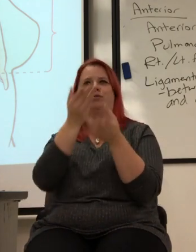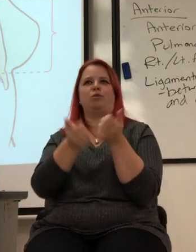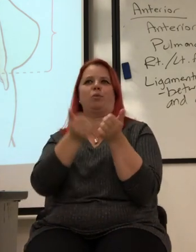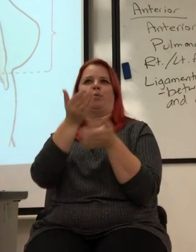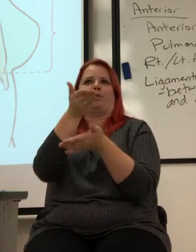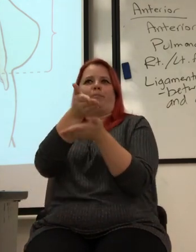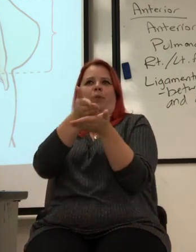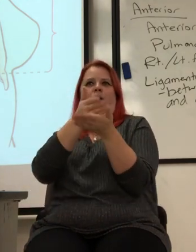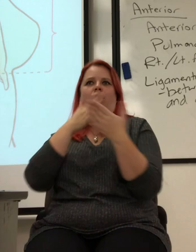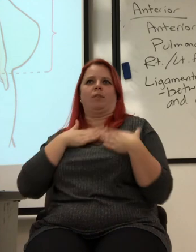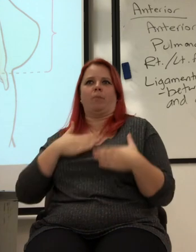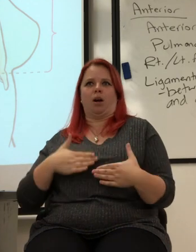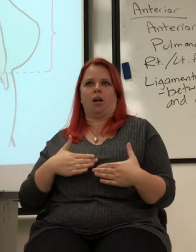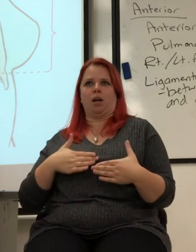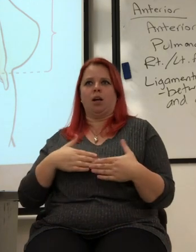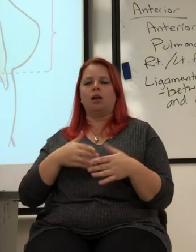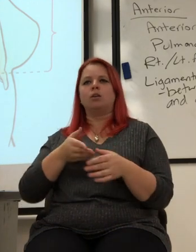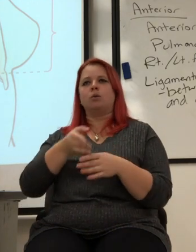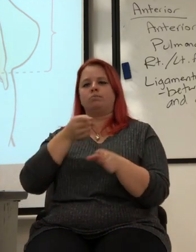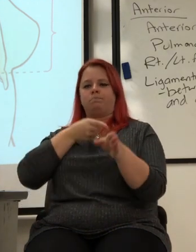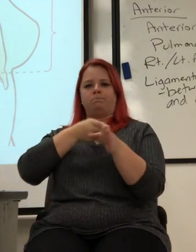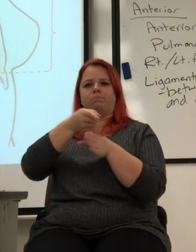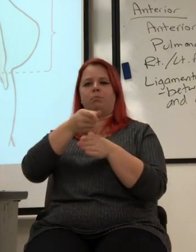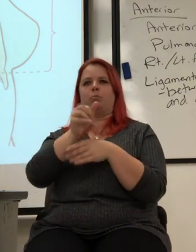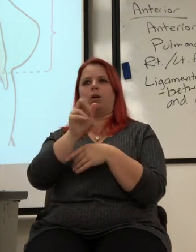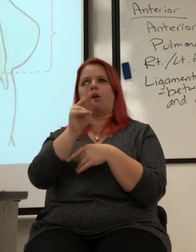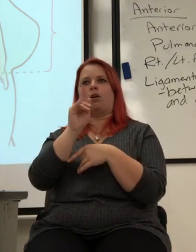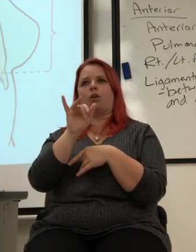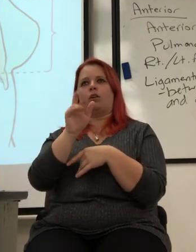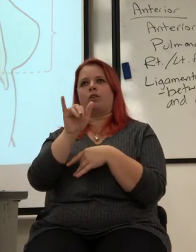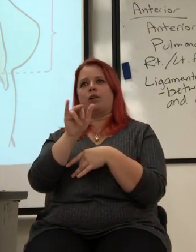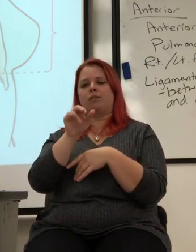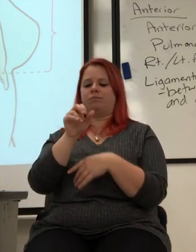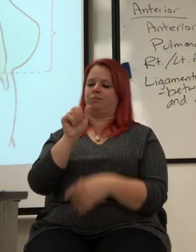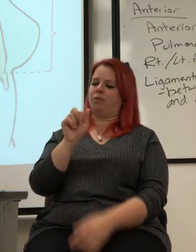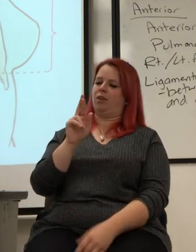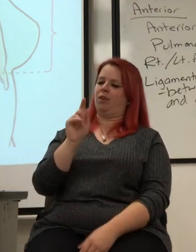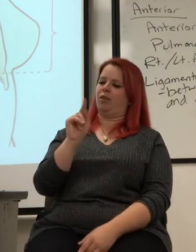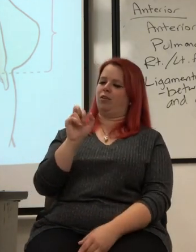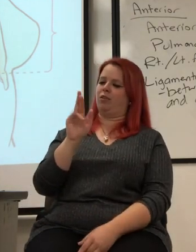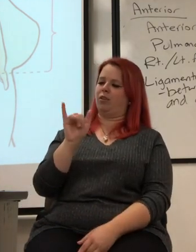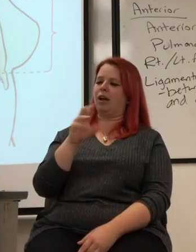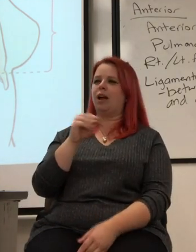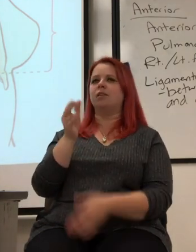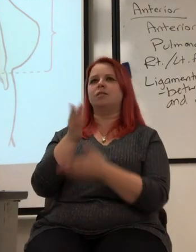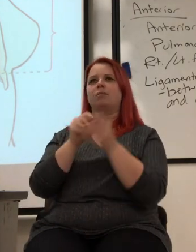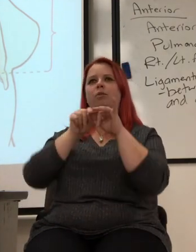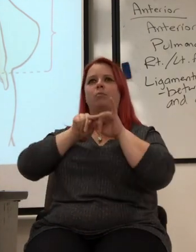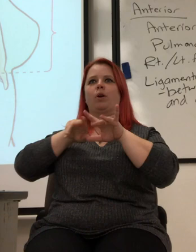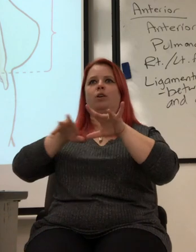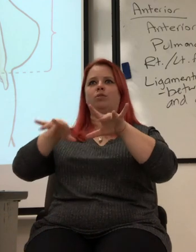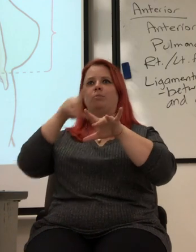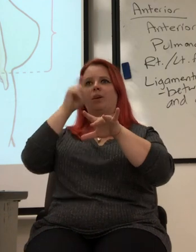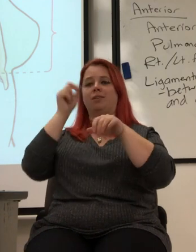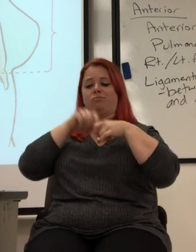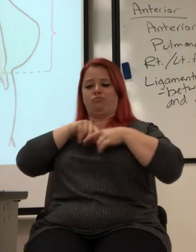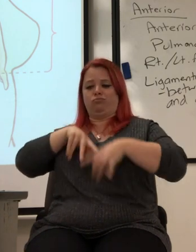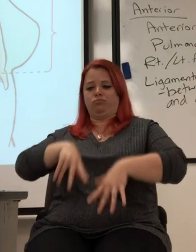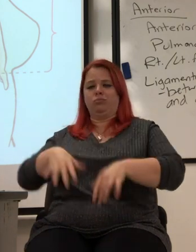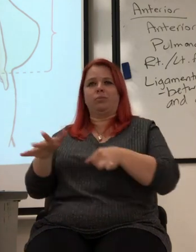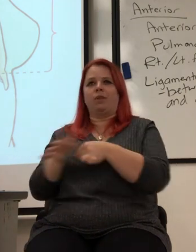So we have to know this main artery connected to the heart and some of the branches, because this artery is distributing blood to the whole